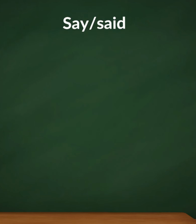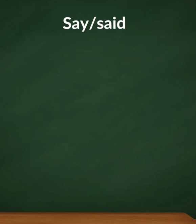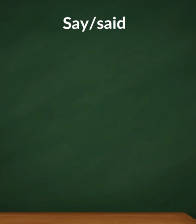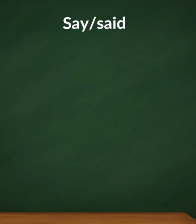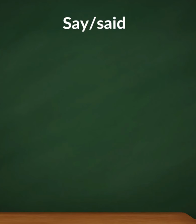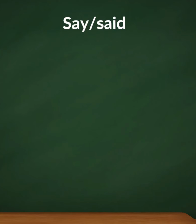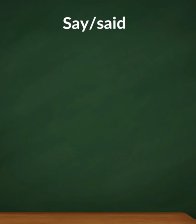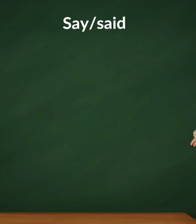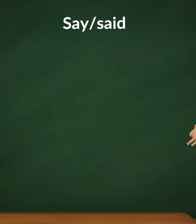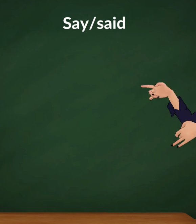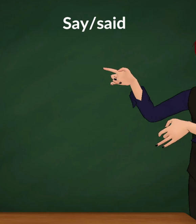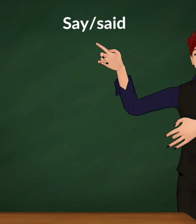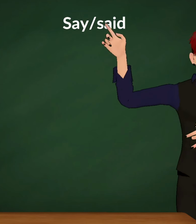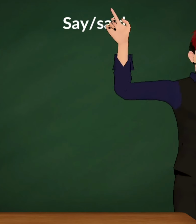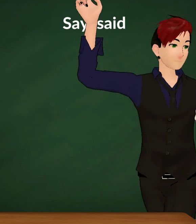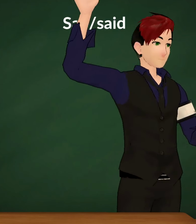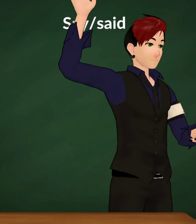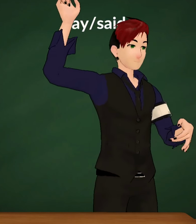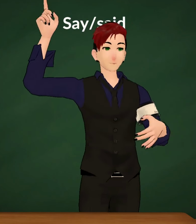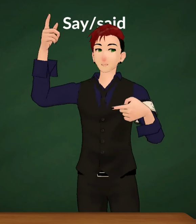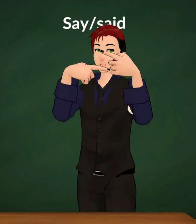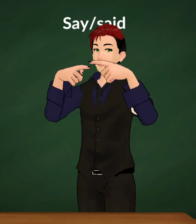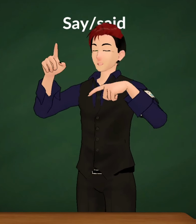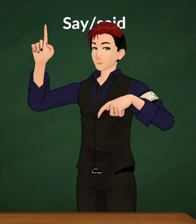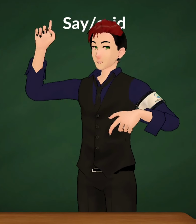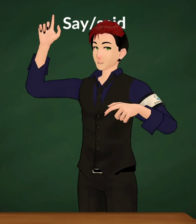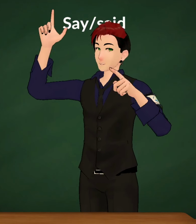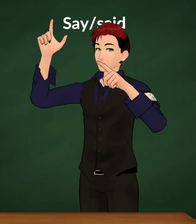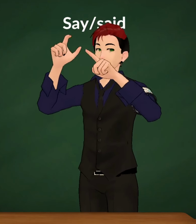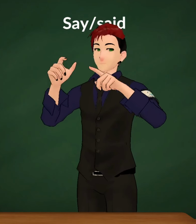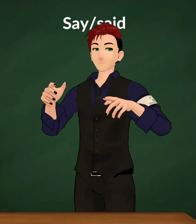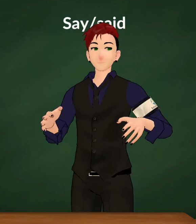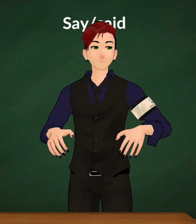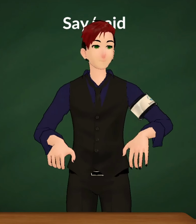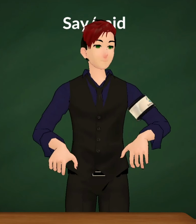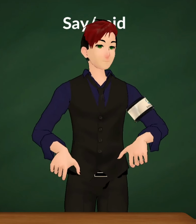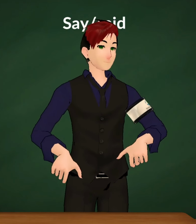Cool. All right. How do you sign this word?